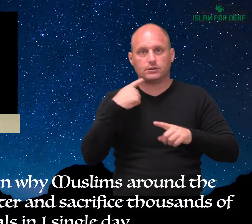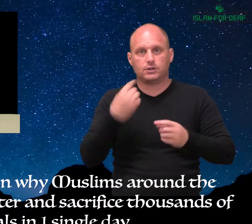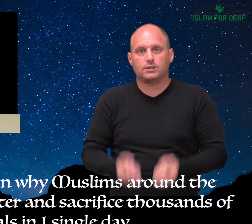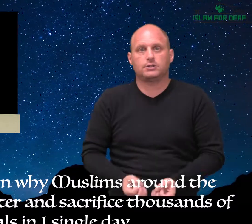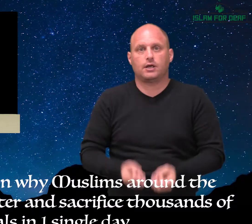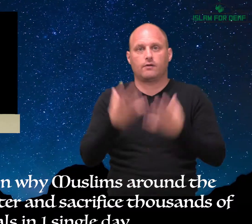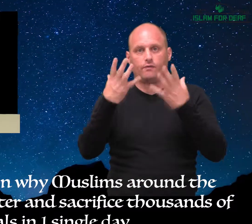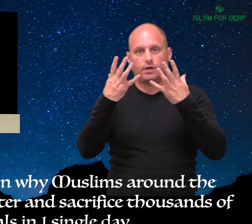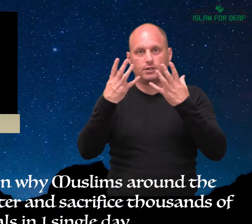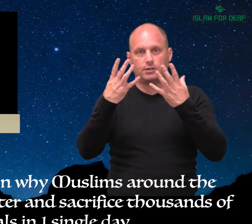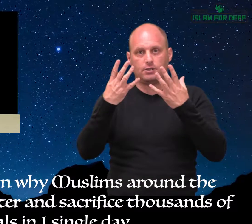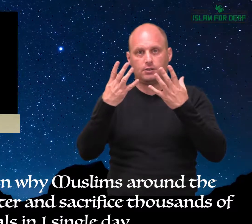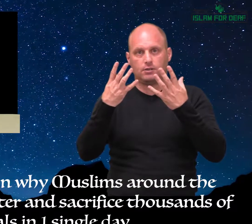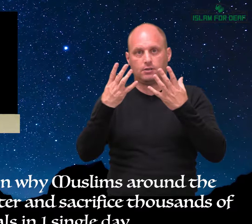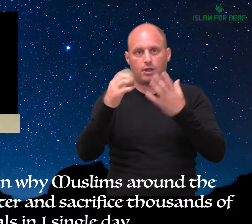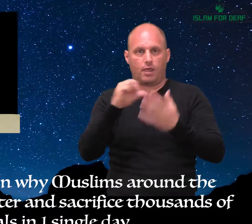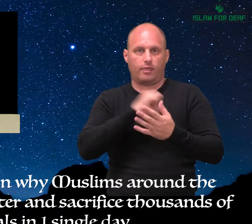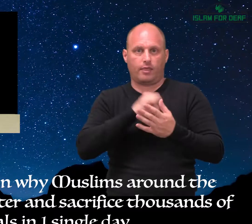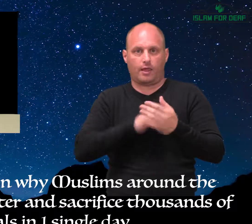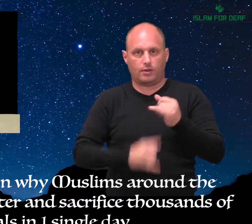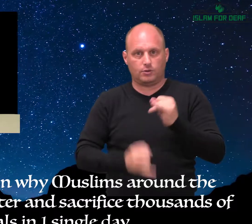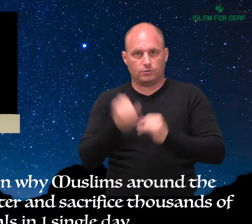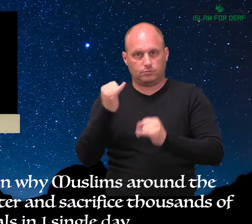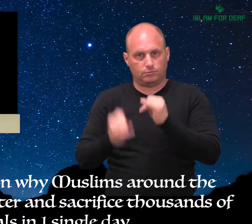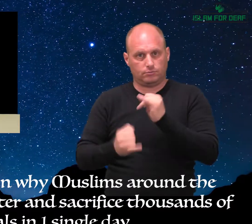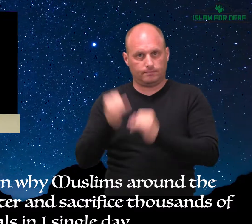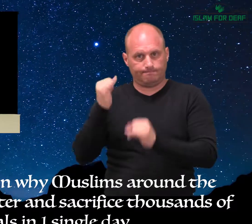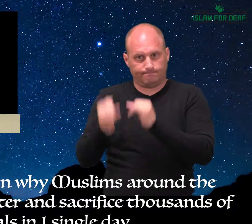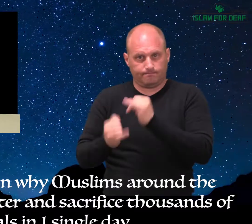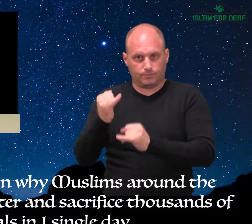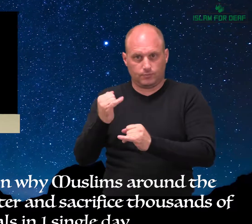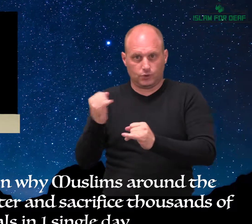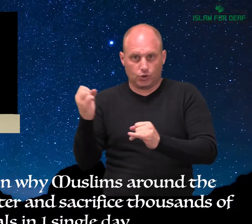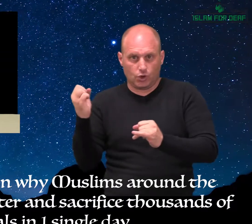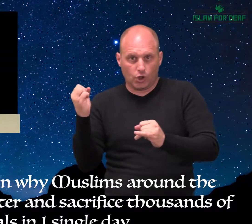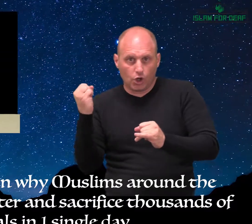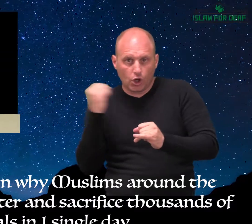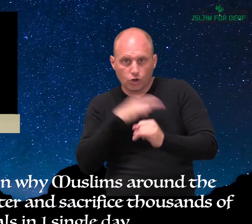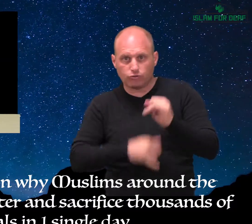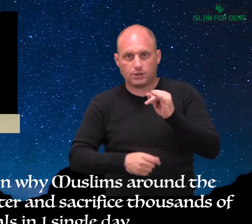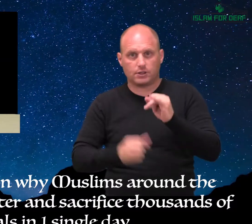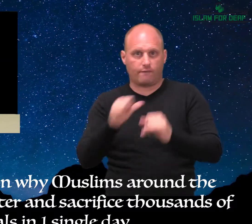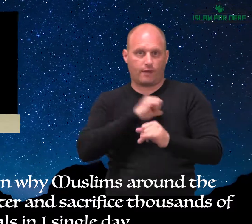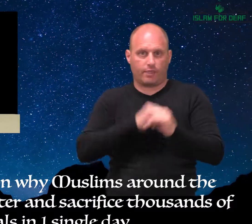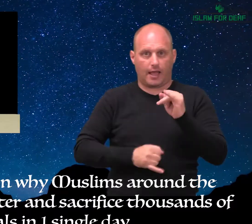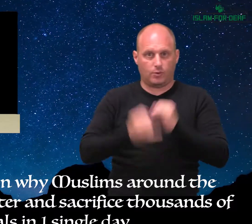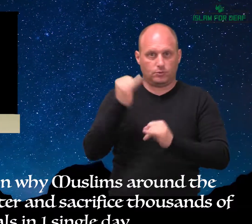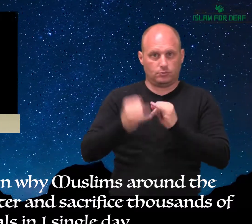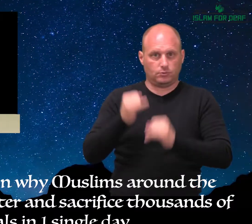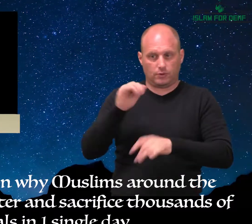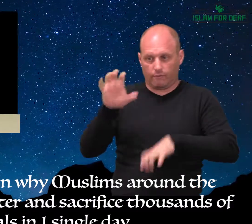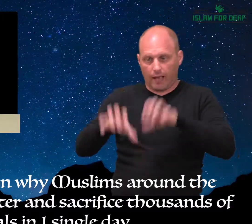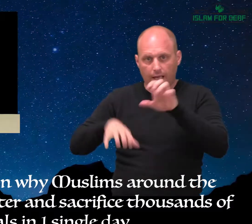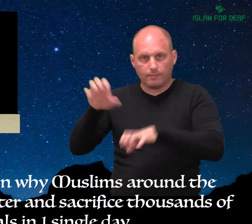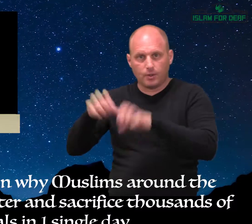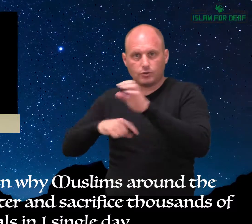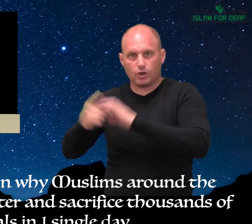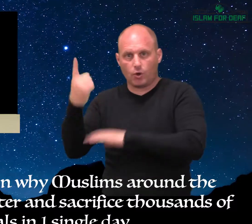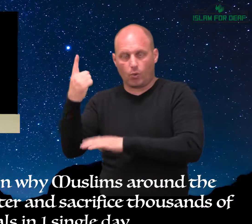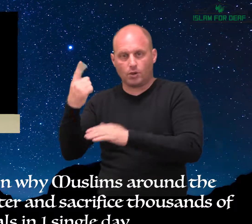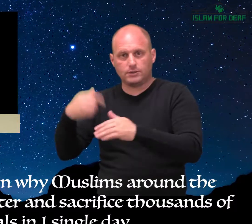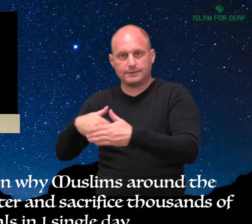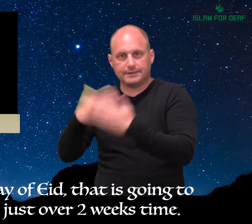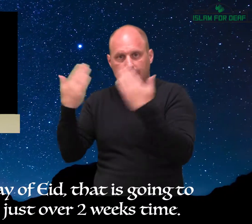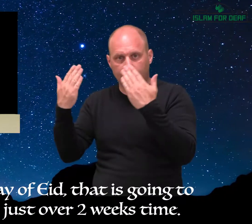thousands, hundreds of thousands of animals in one single